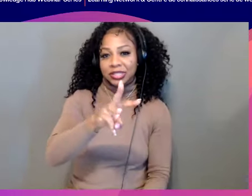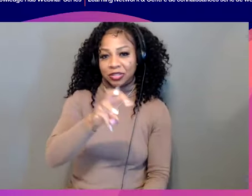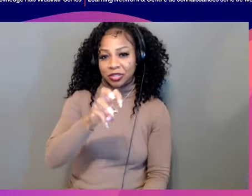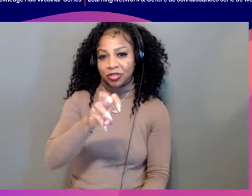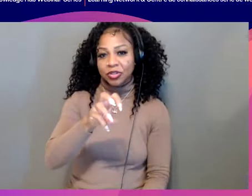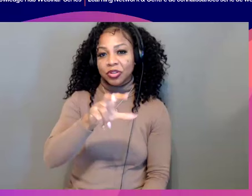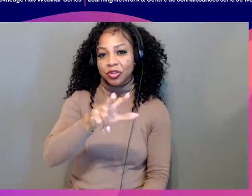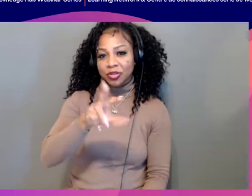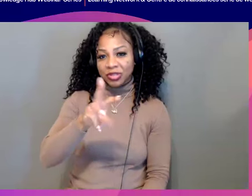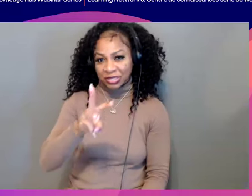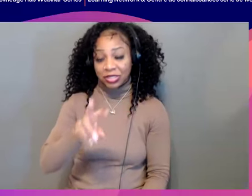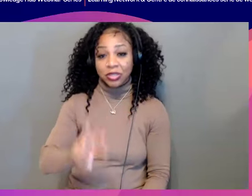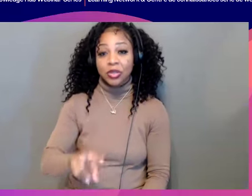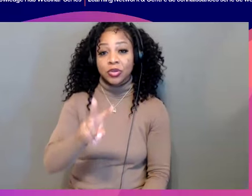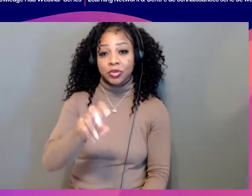25,636